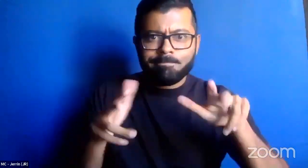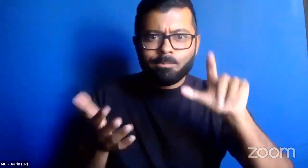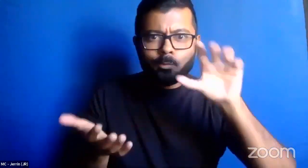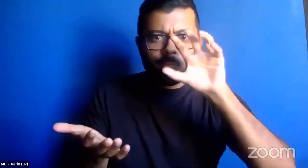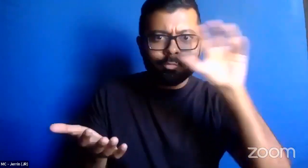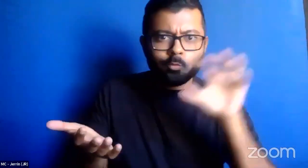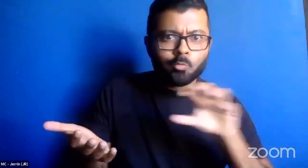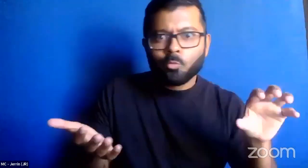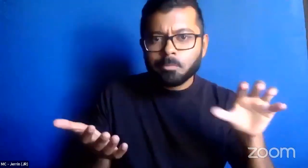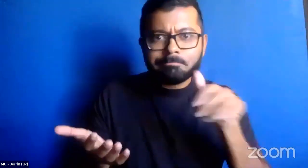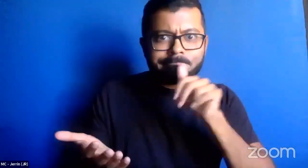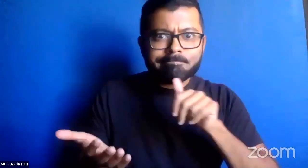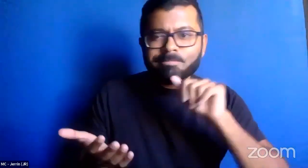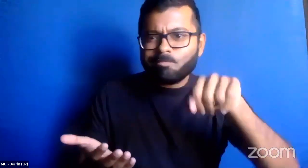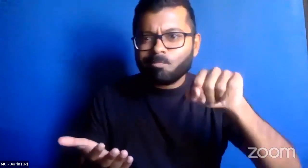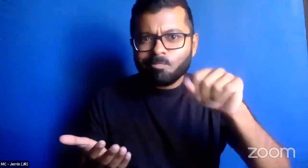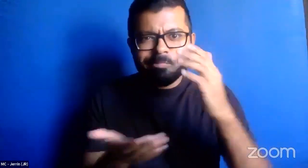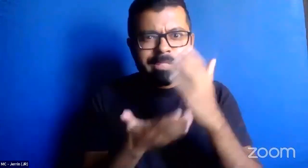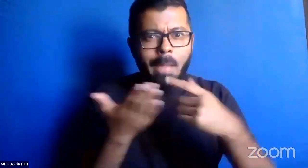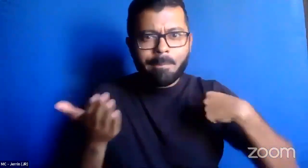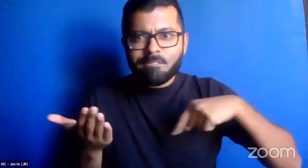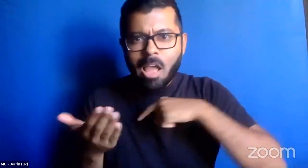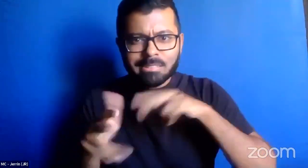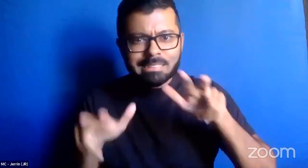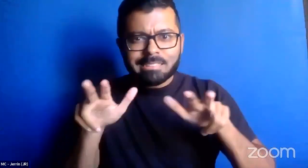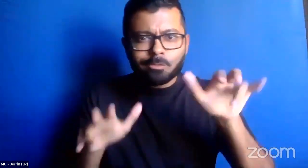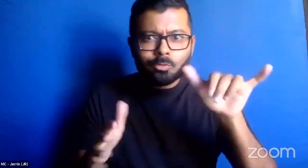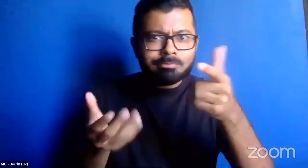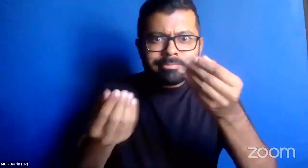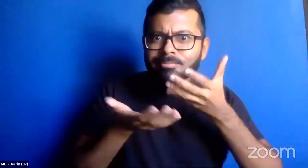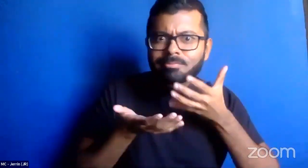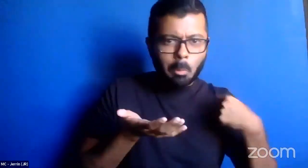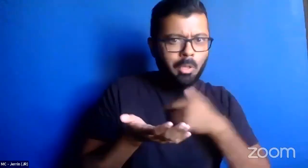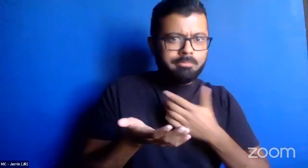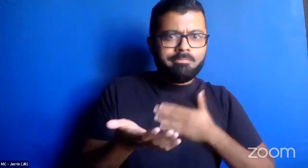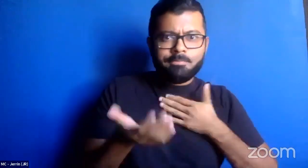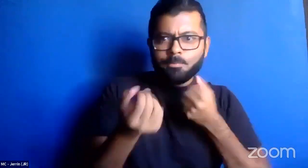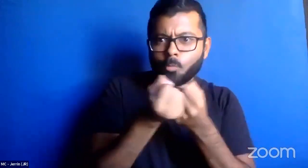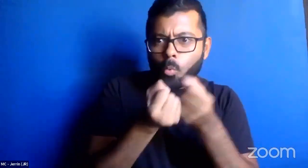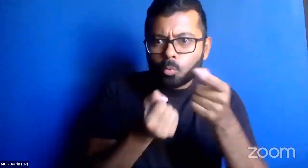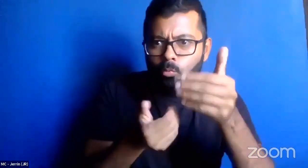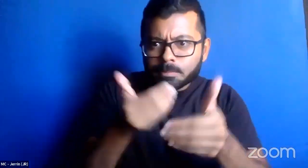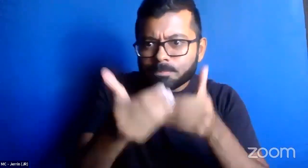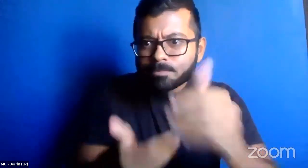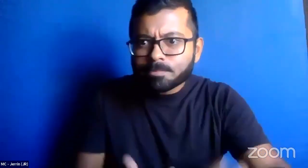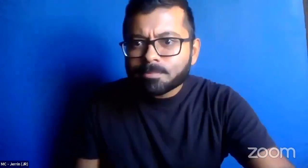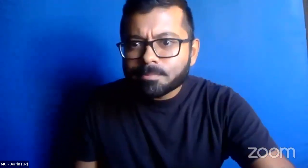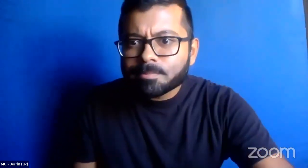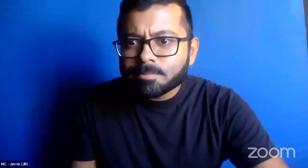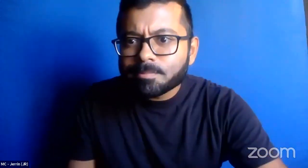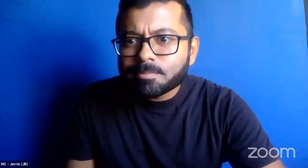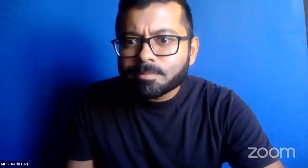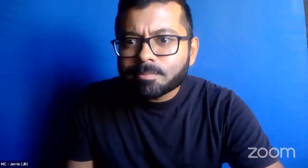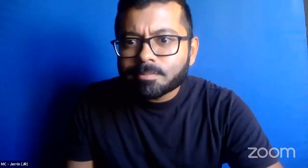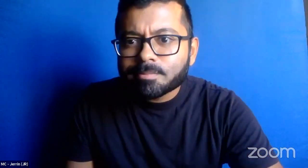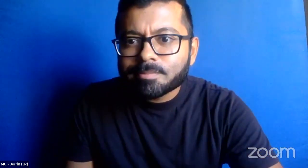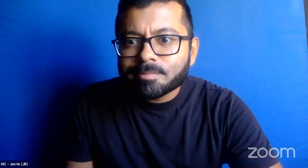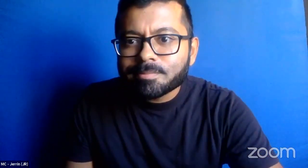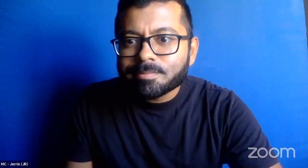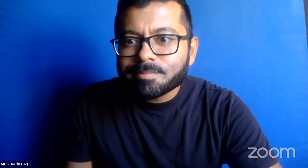And Nicole is sharing that she is new to the whole Zoom thing. We are here to support you. There are